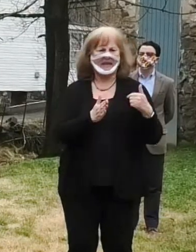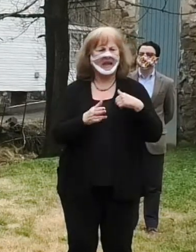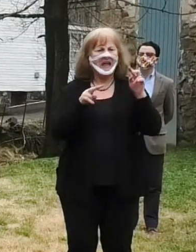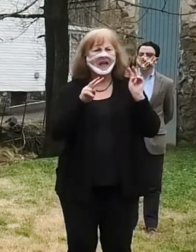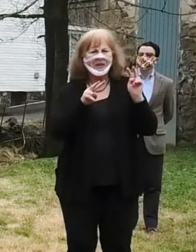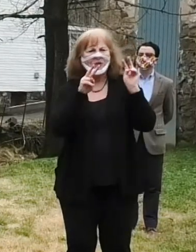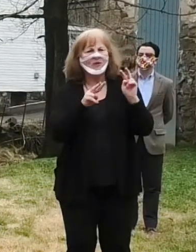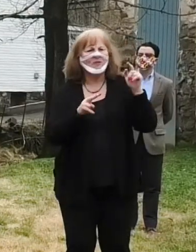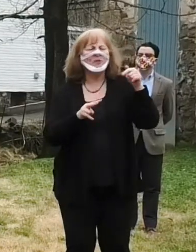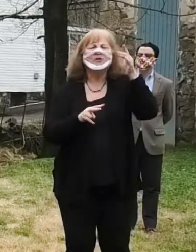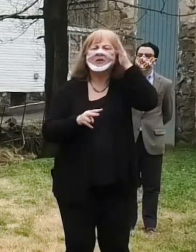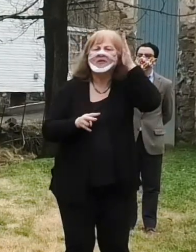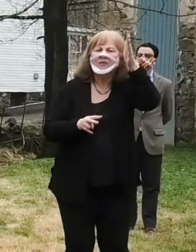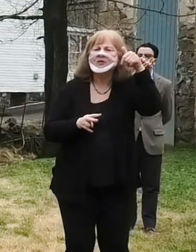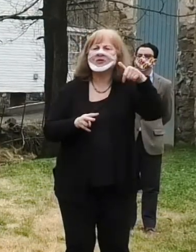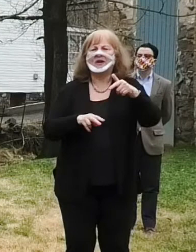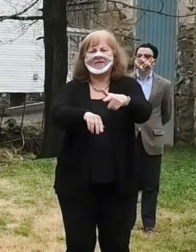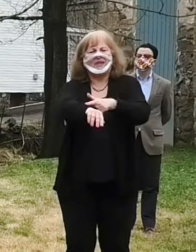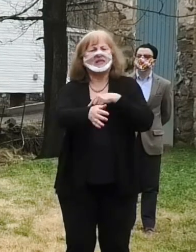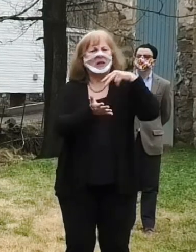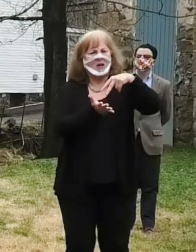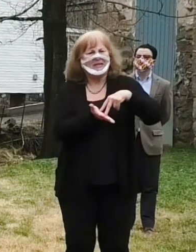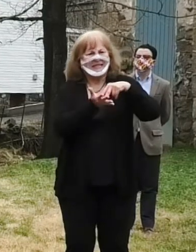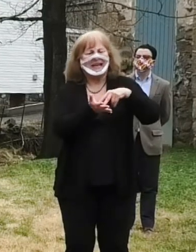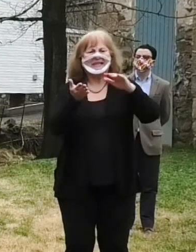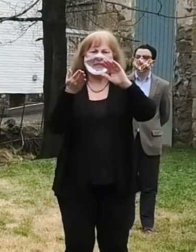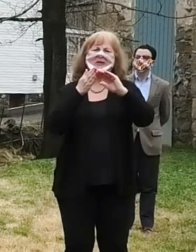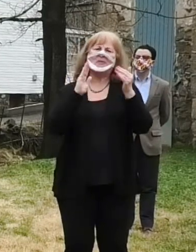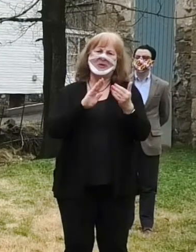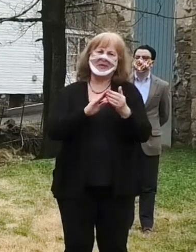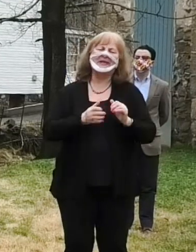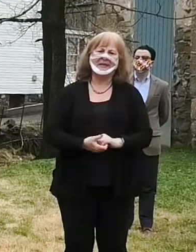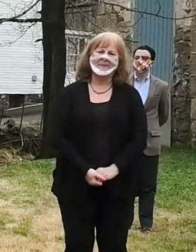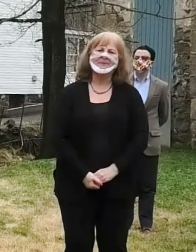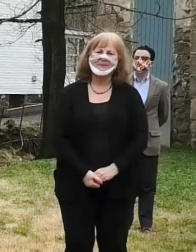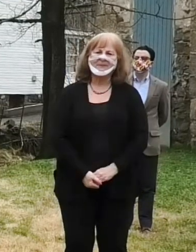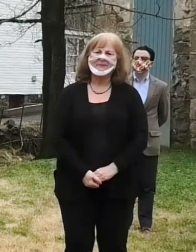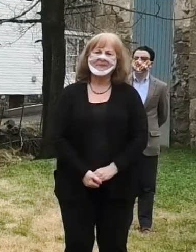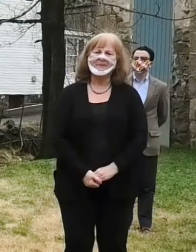forward to the future of this longstanding community.